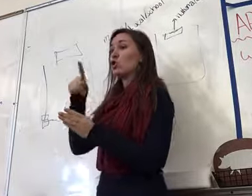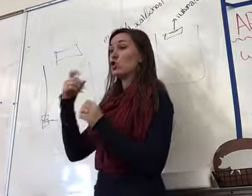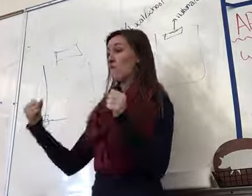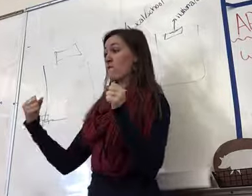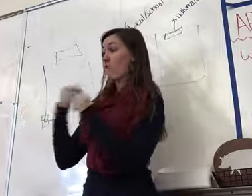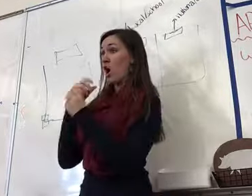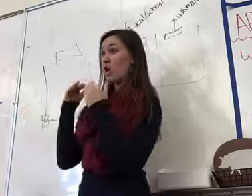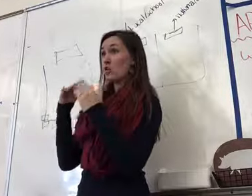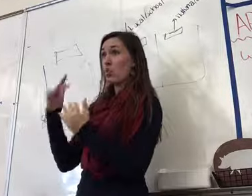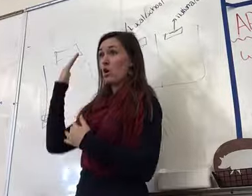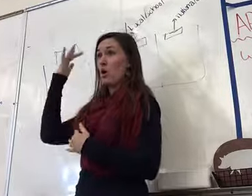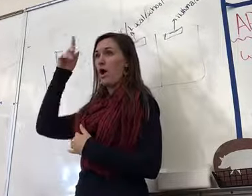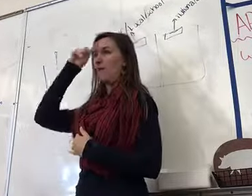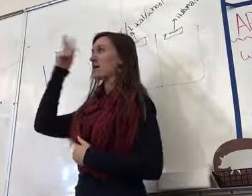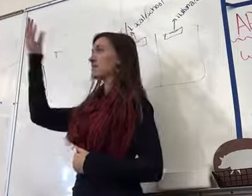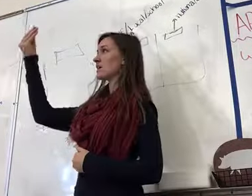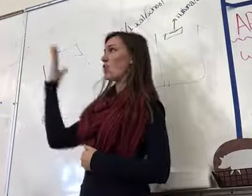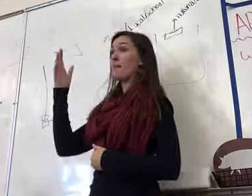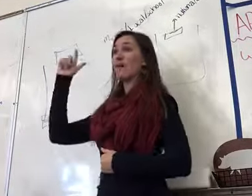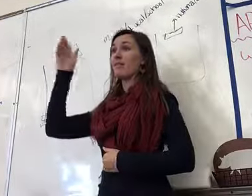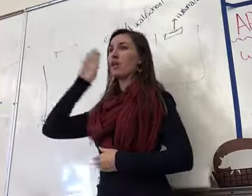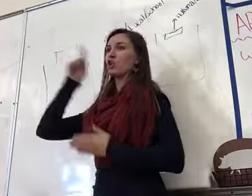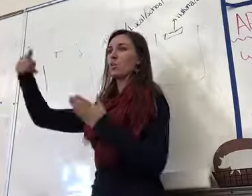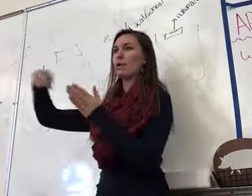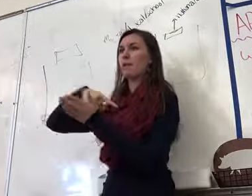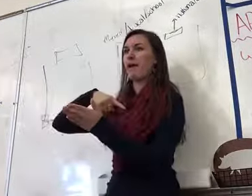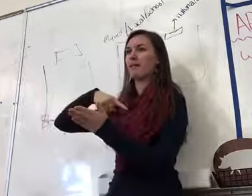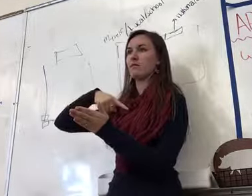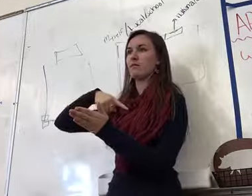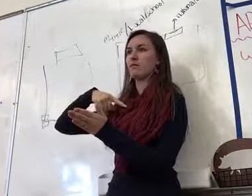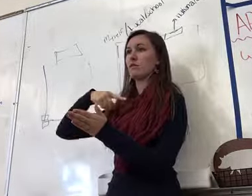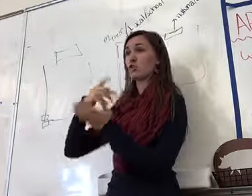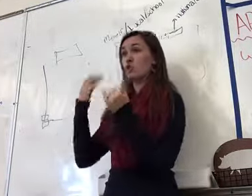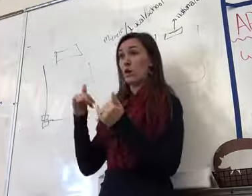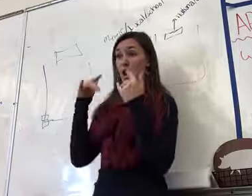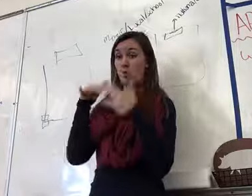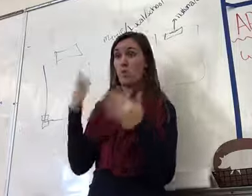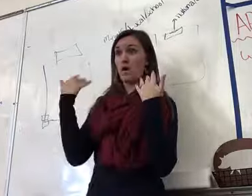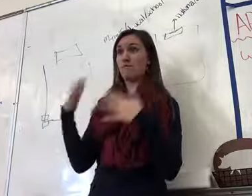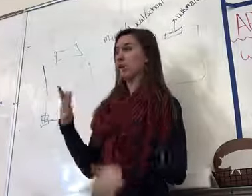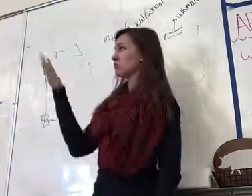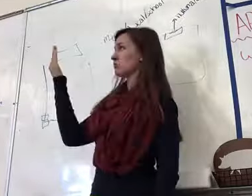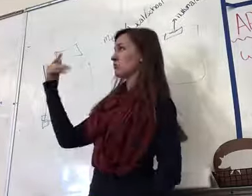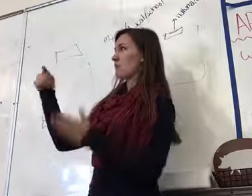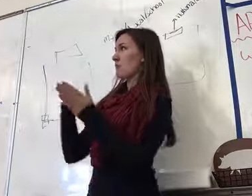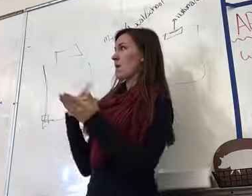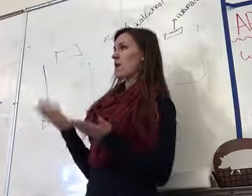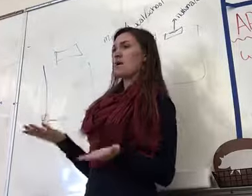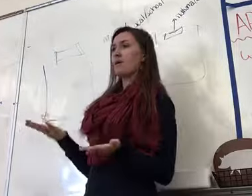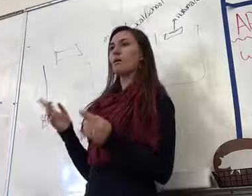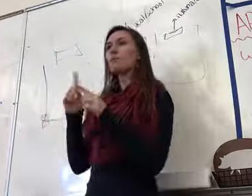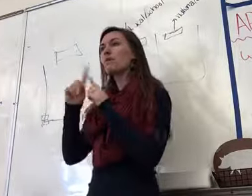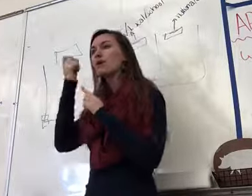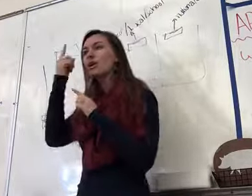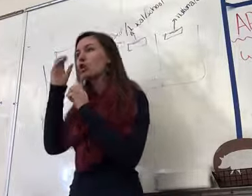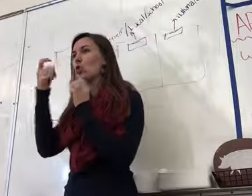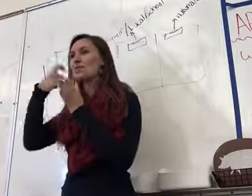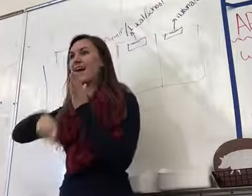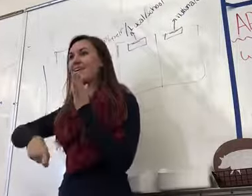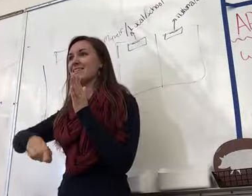paid. All these people want to get paid, but unfortunately for them, there's no money to tax. Therefore, you can't pay them back. So what